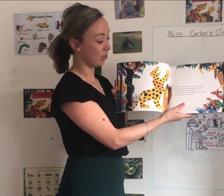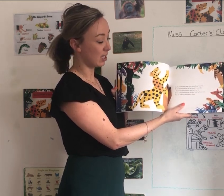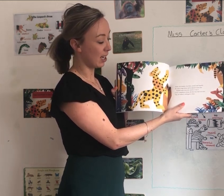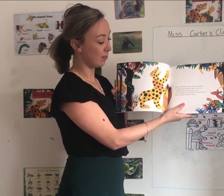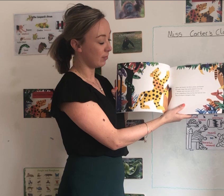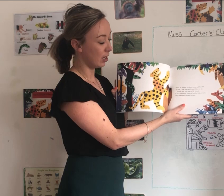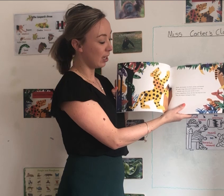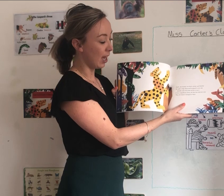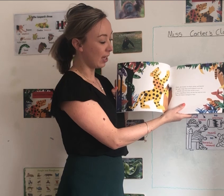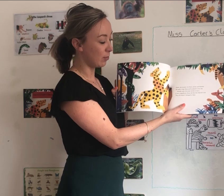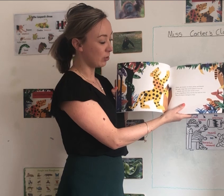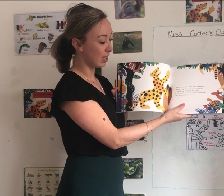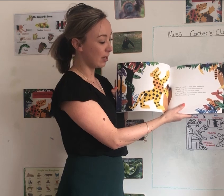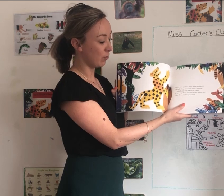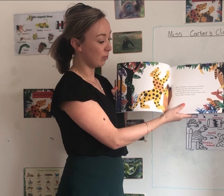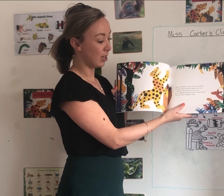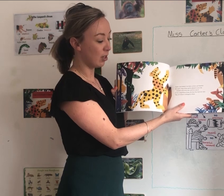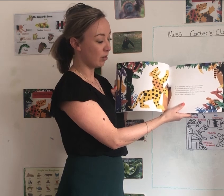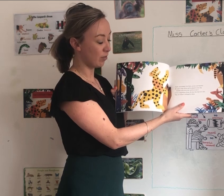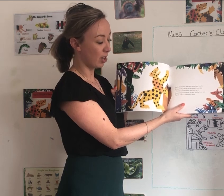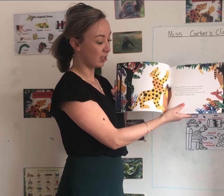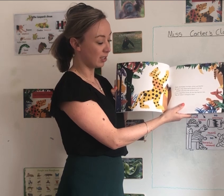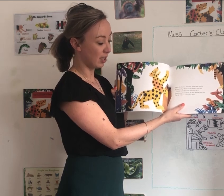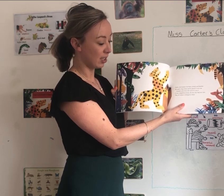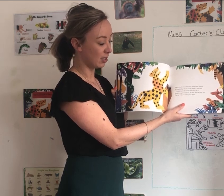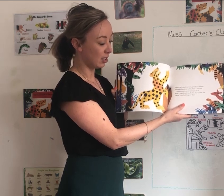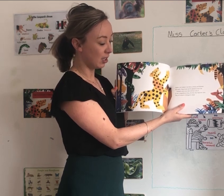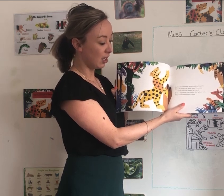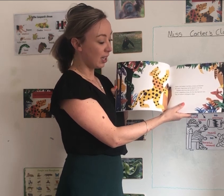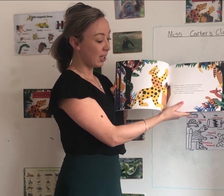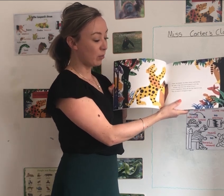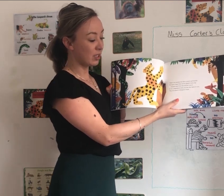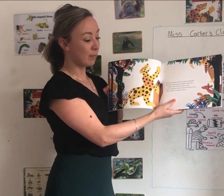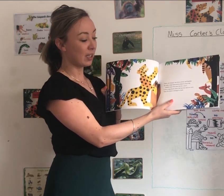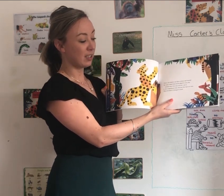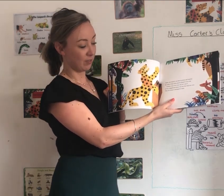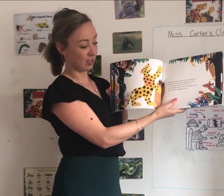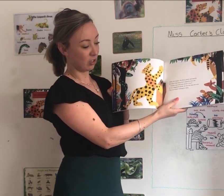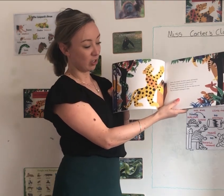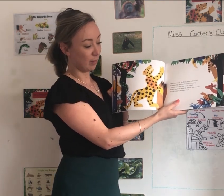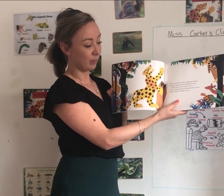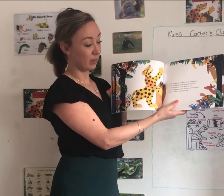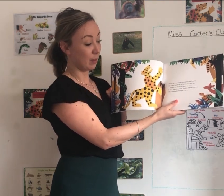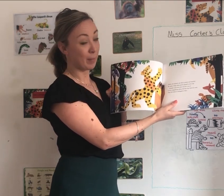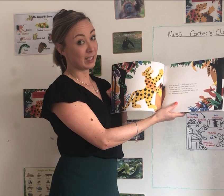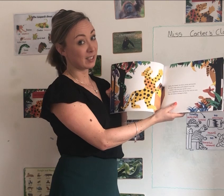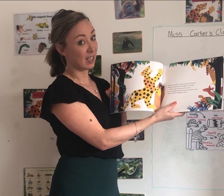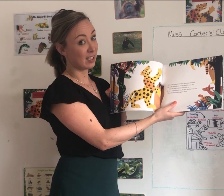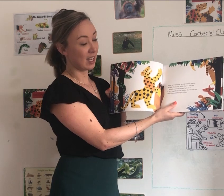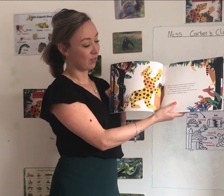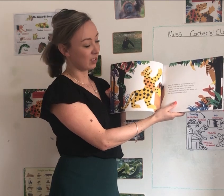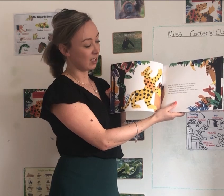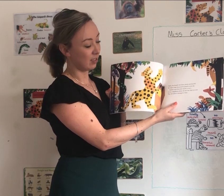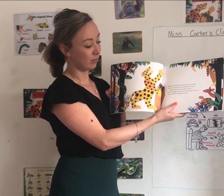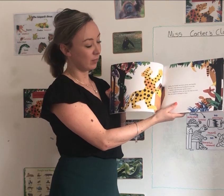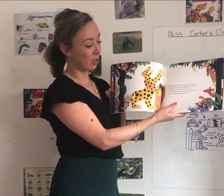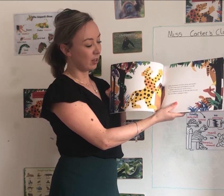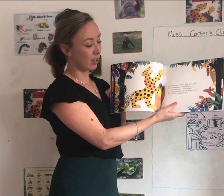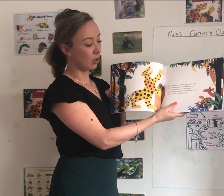day. Animals came from near and far to see it. It was a magnificent drum, the best they had ever seen. They